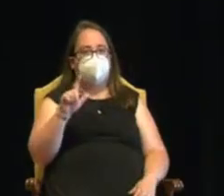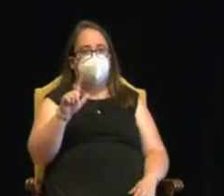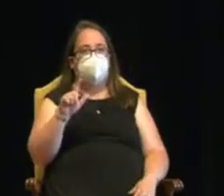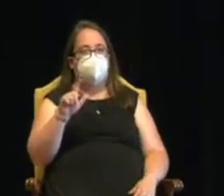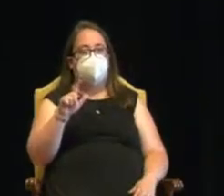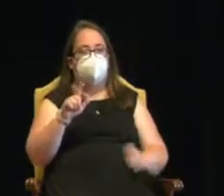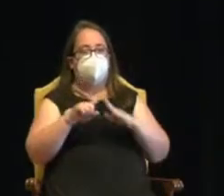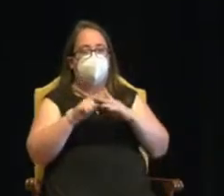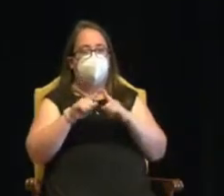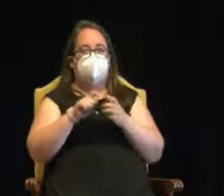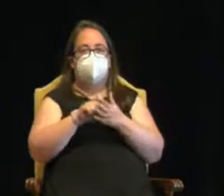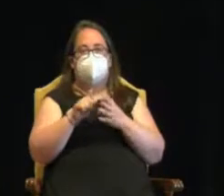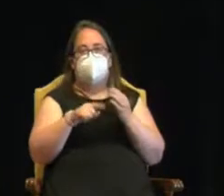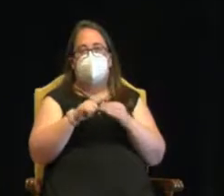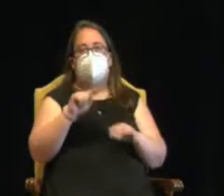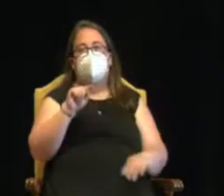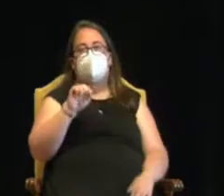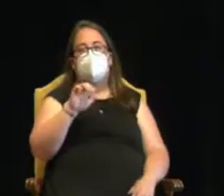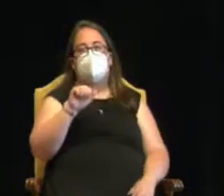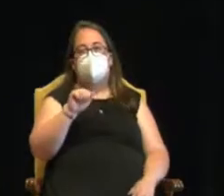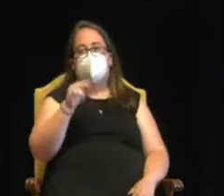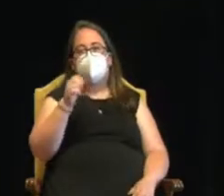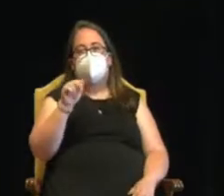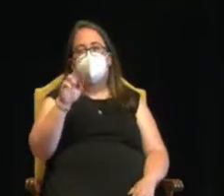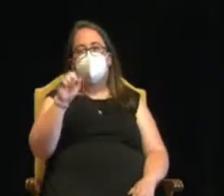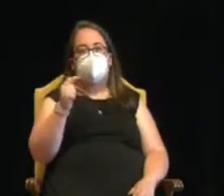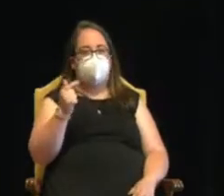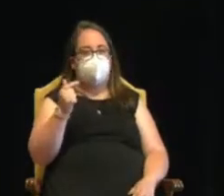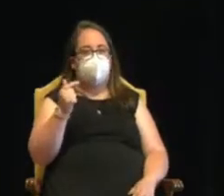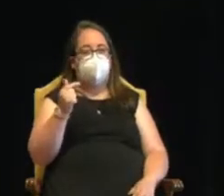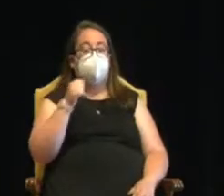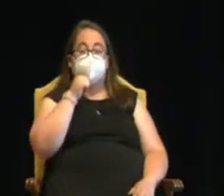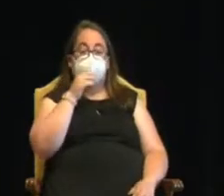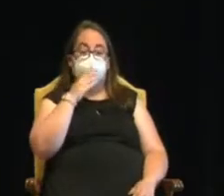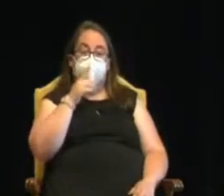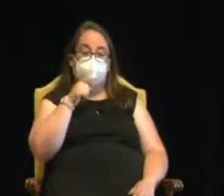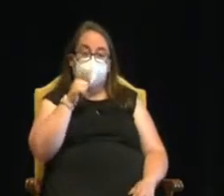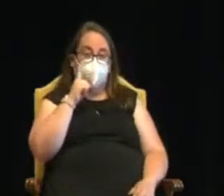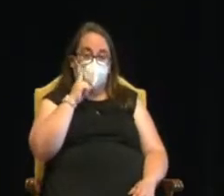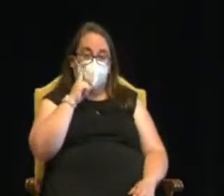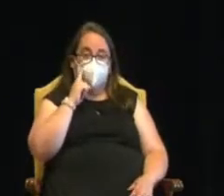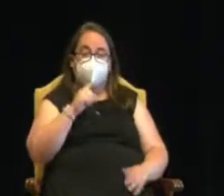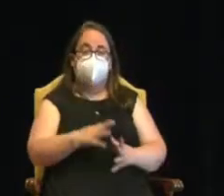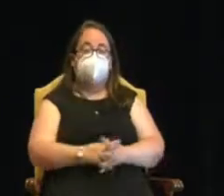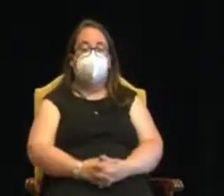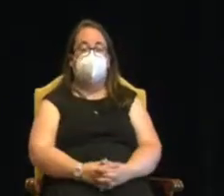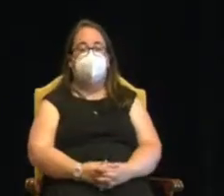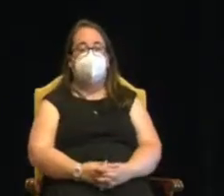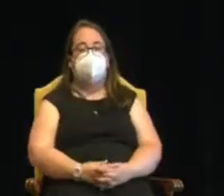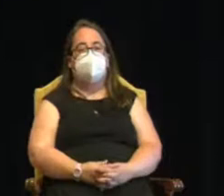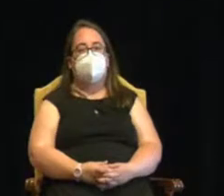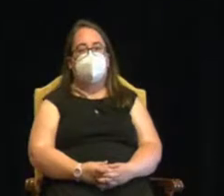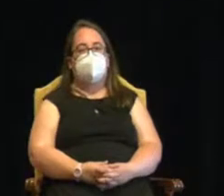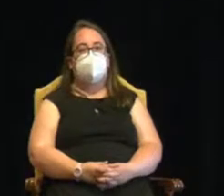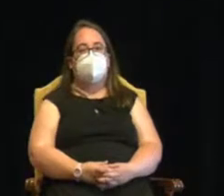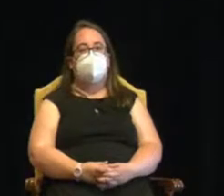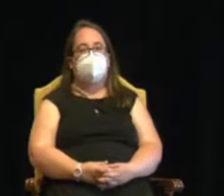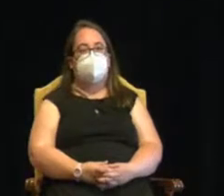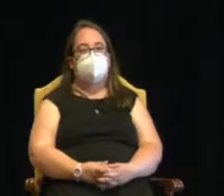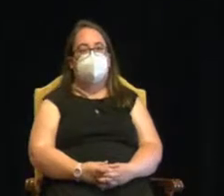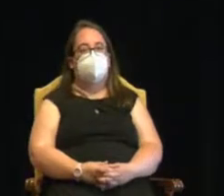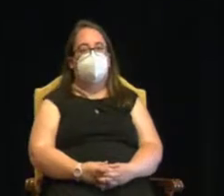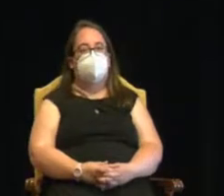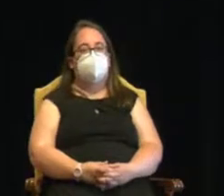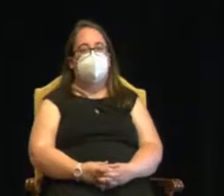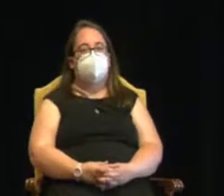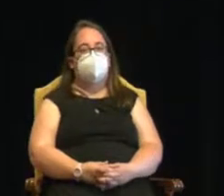writing by writing about Tanya Harding. Tanya Harding, not as bad as you think she is. It's a very different story. And so these are,